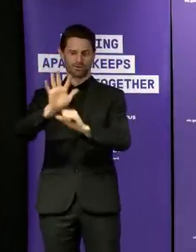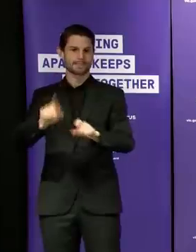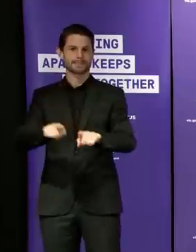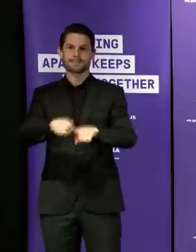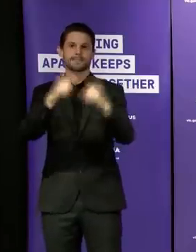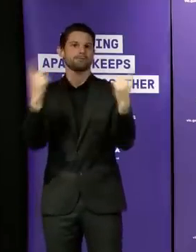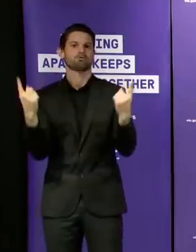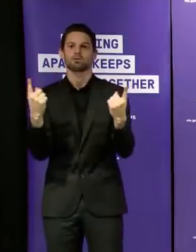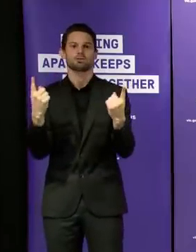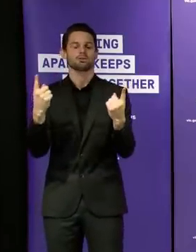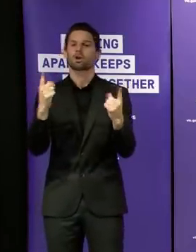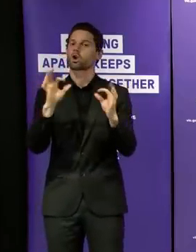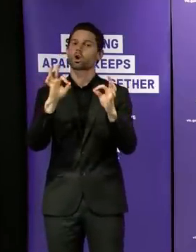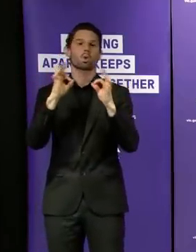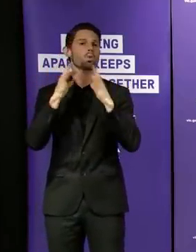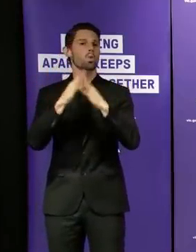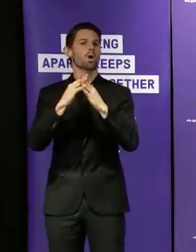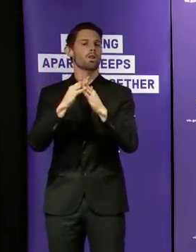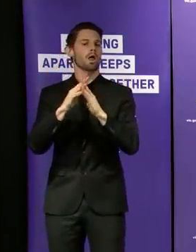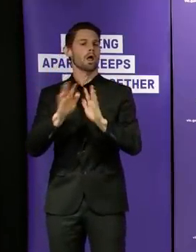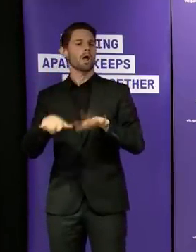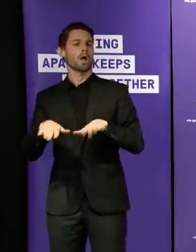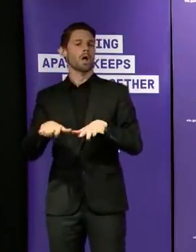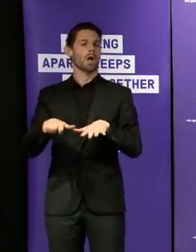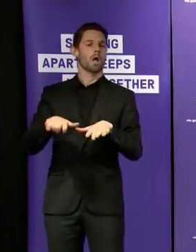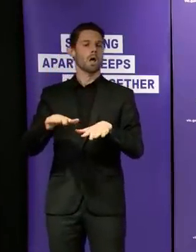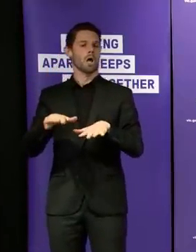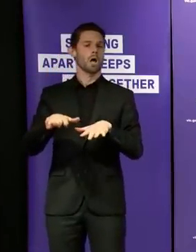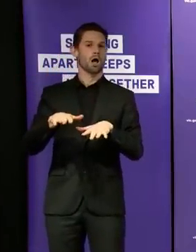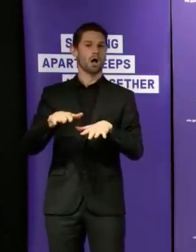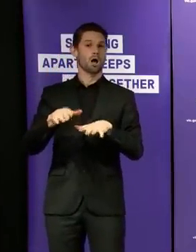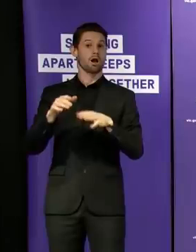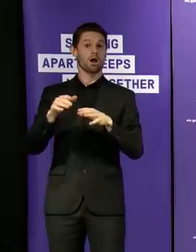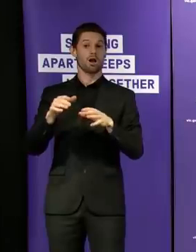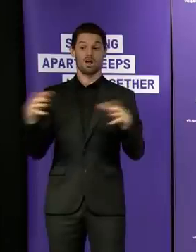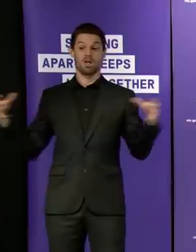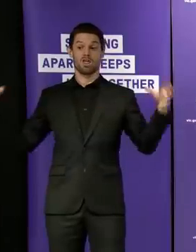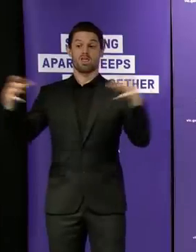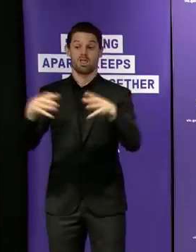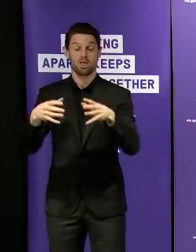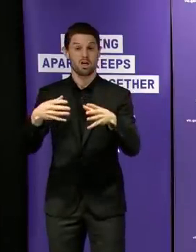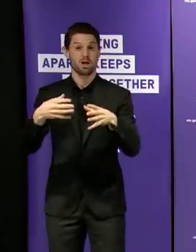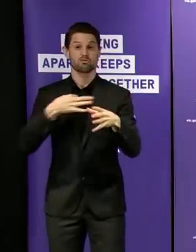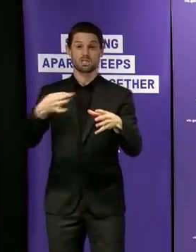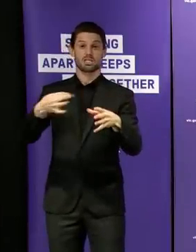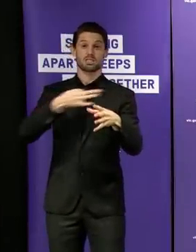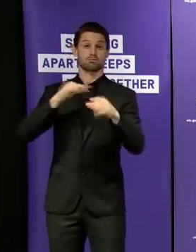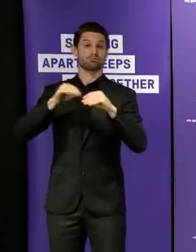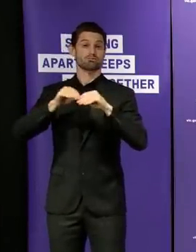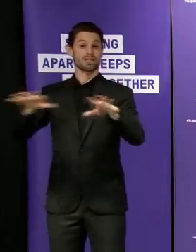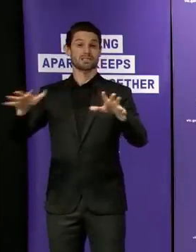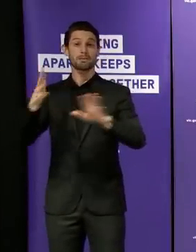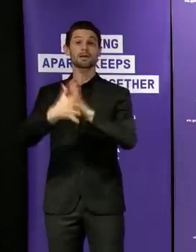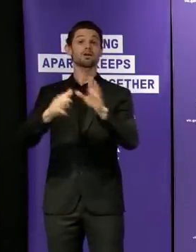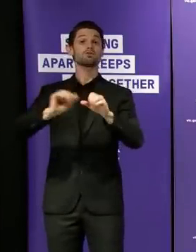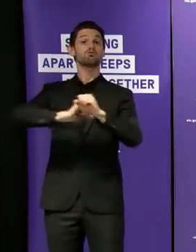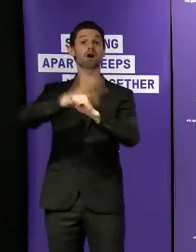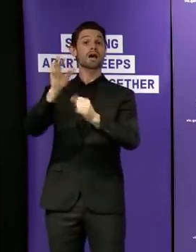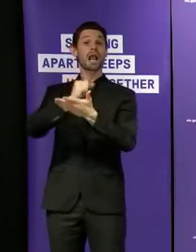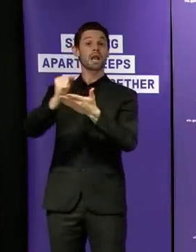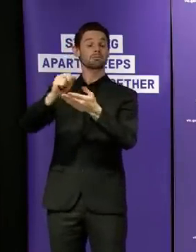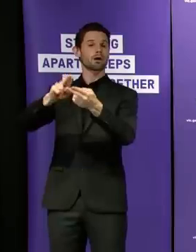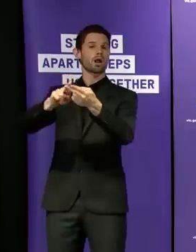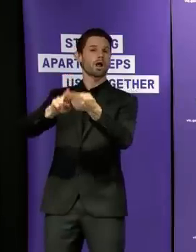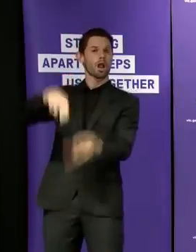we can do in just a few days' time by having gatherings that are unsafe.